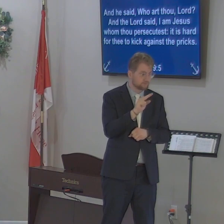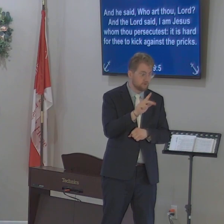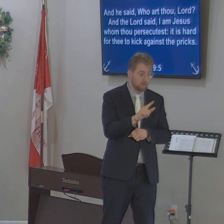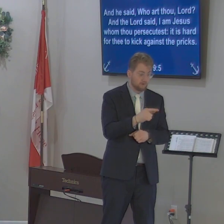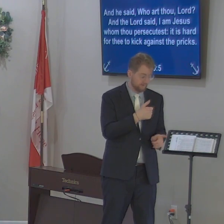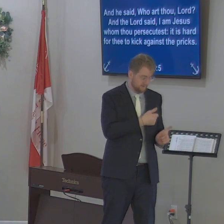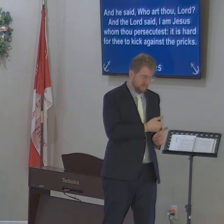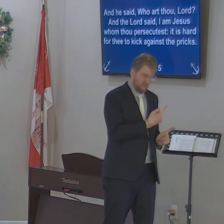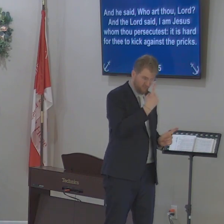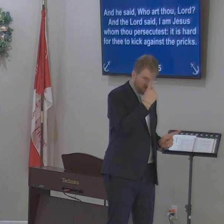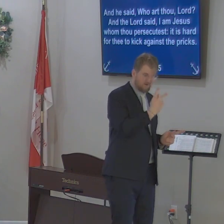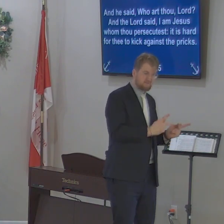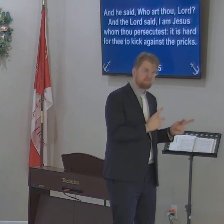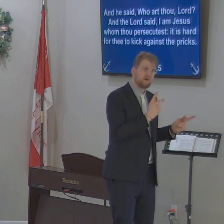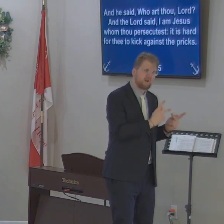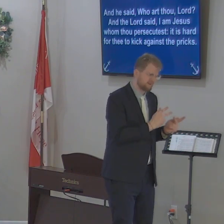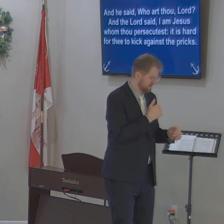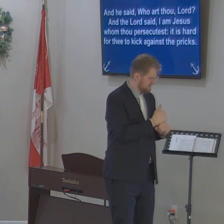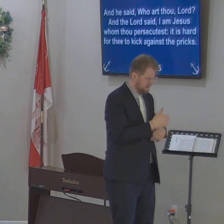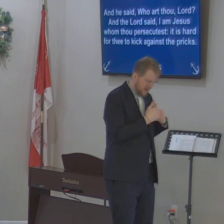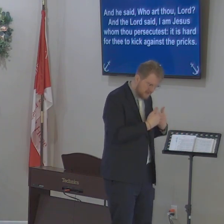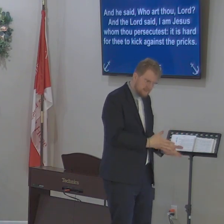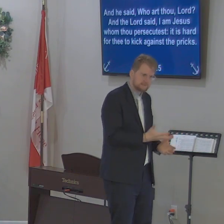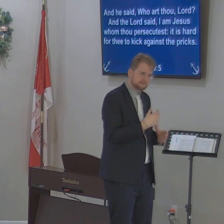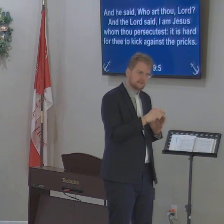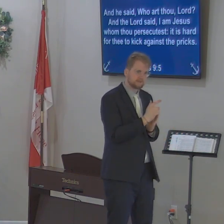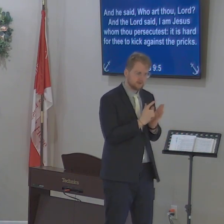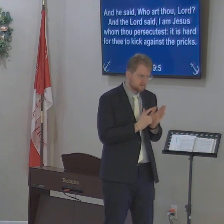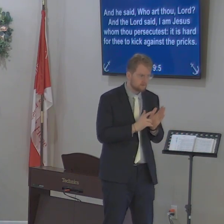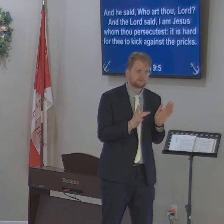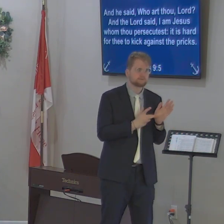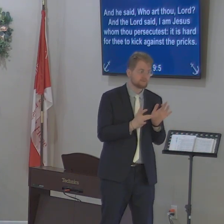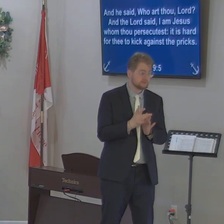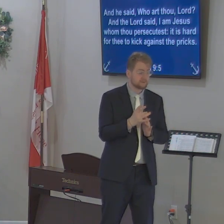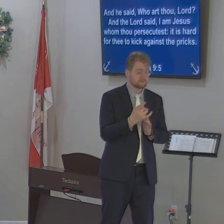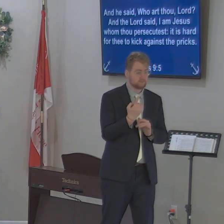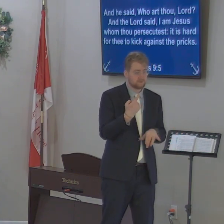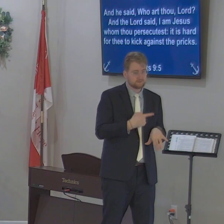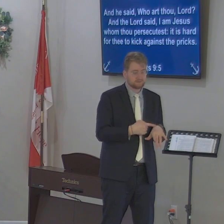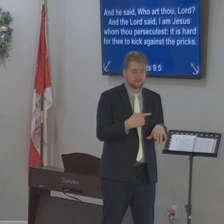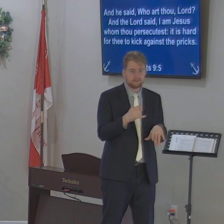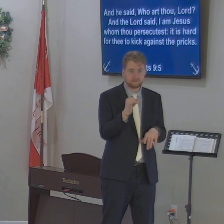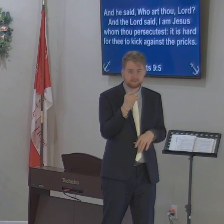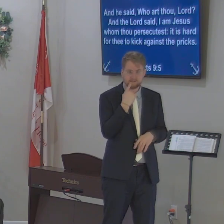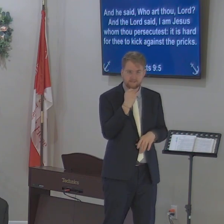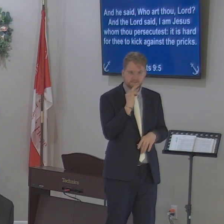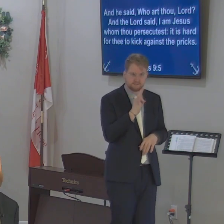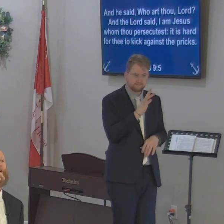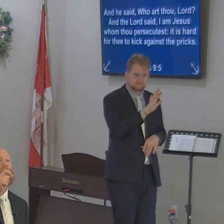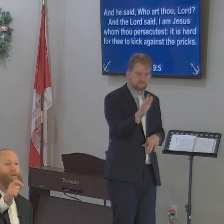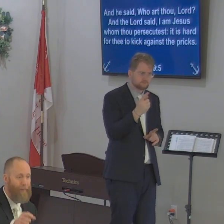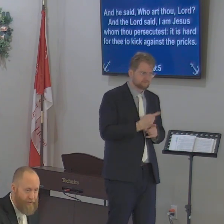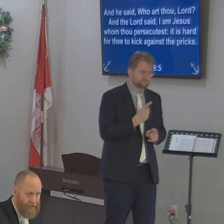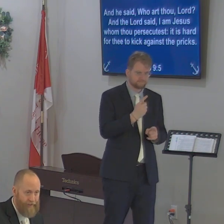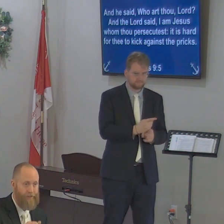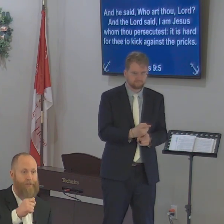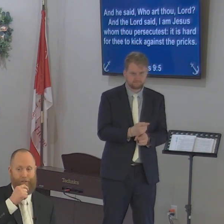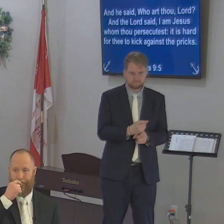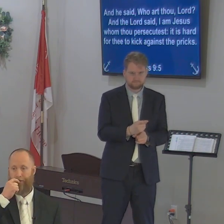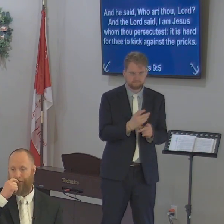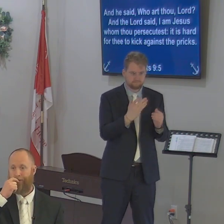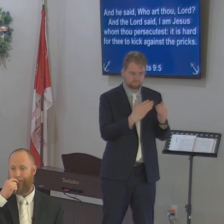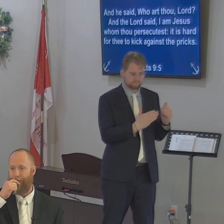perfect and blameless in the law. Jesus said, point in time, unless your righteousness exceed that of the